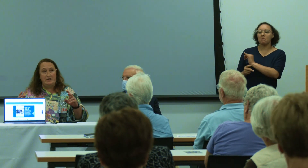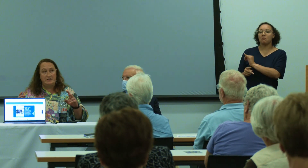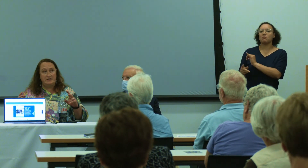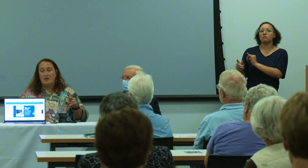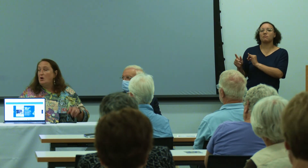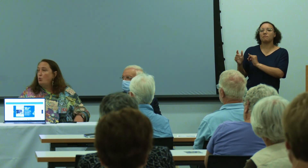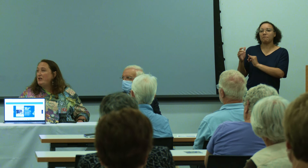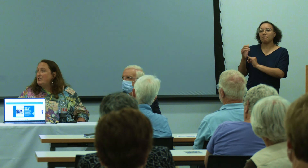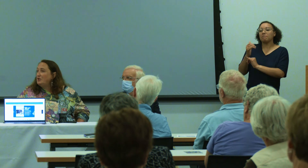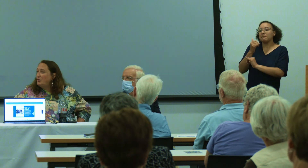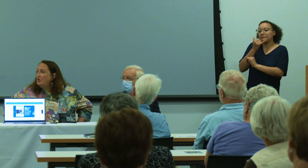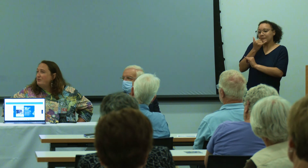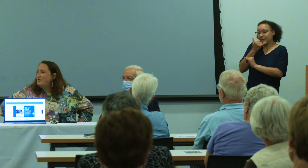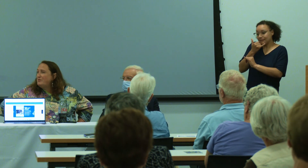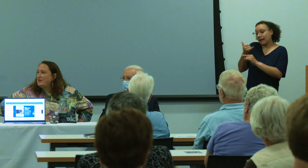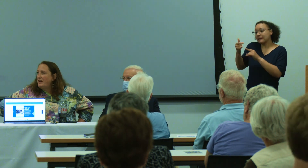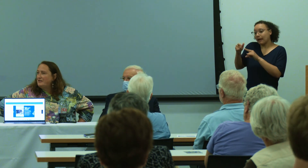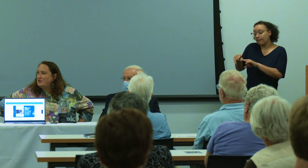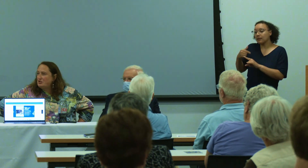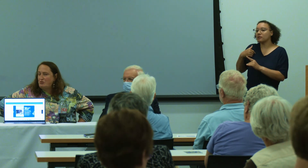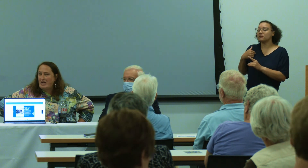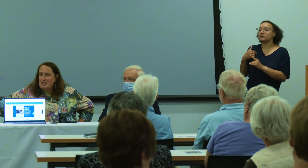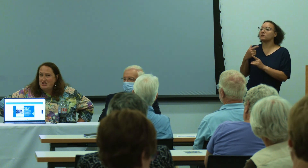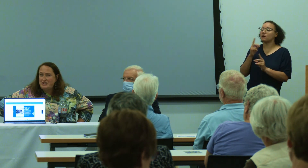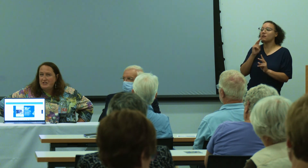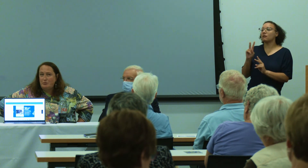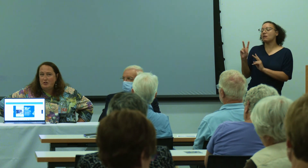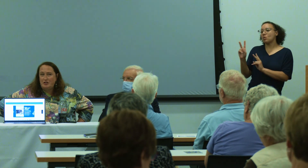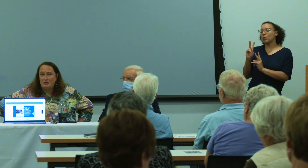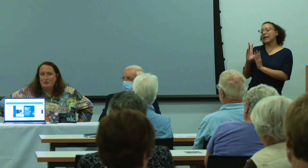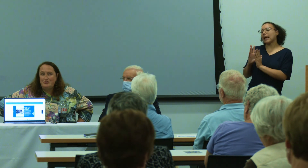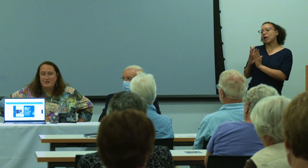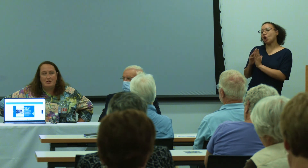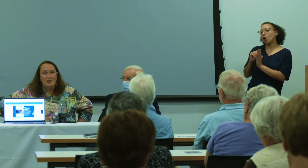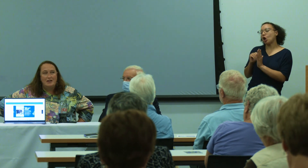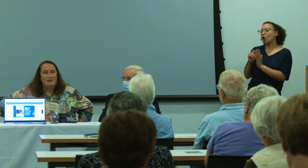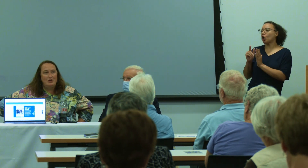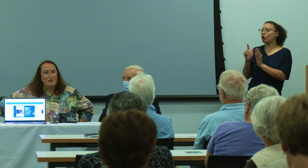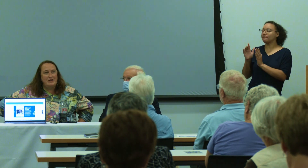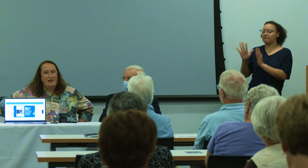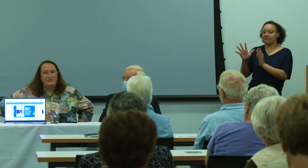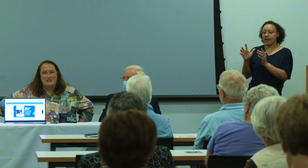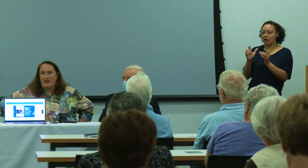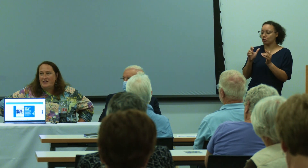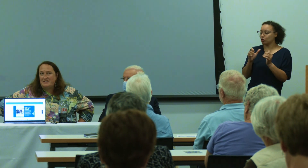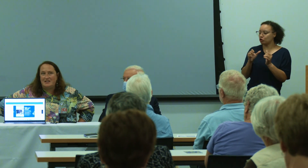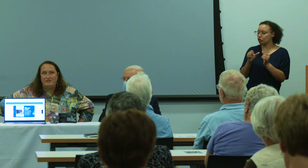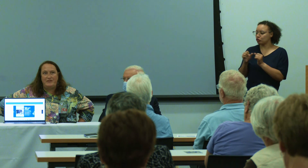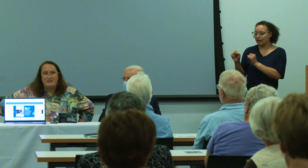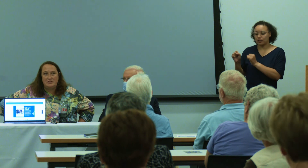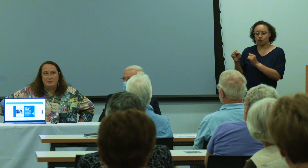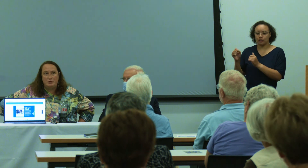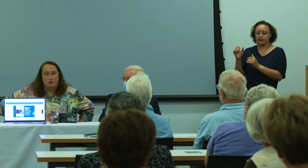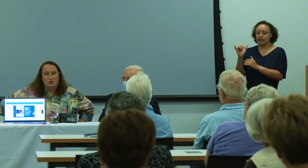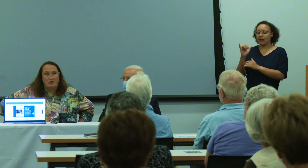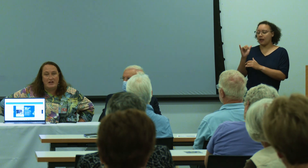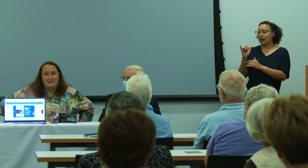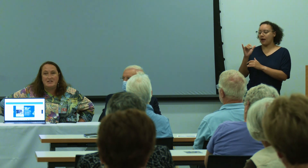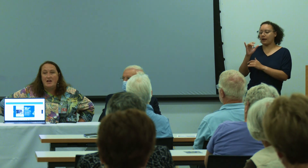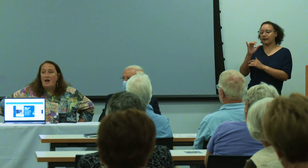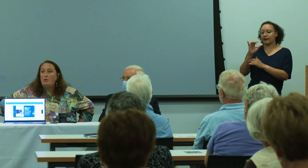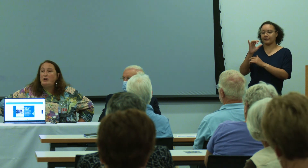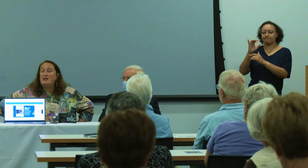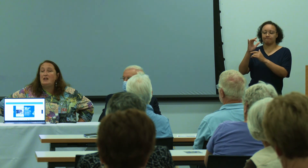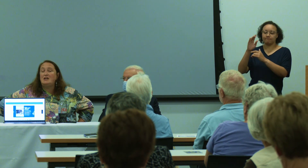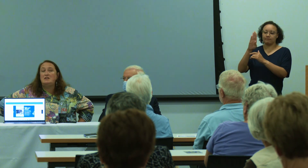mistakes. We can learn from the kind of strategies that we use, the the kind of attacks like faceless